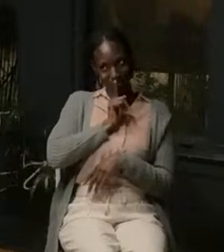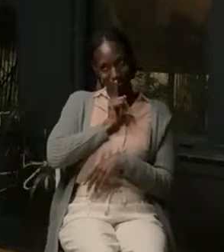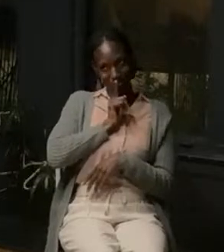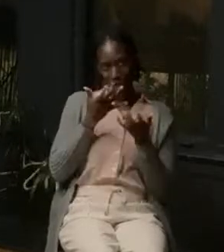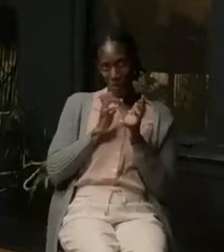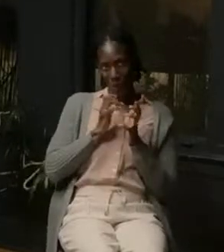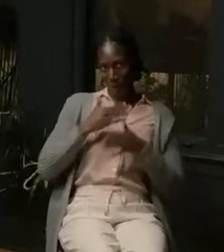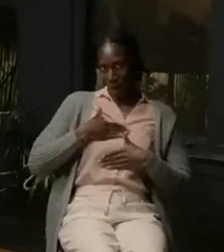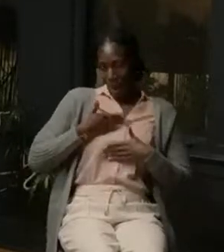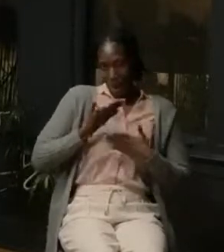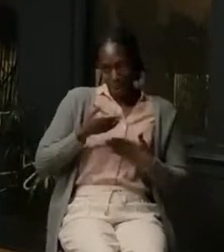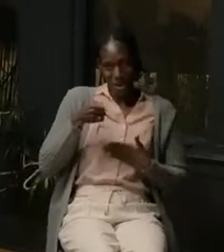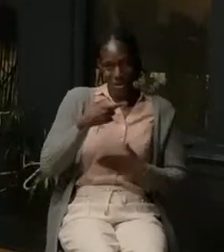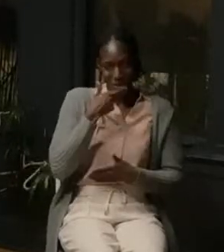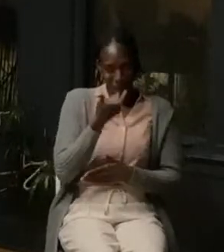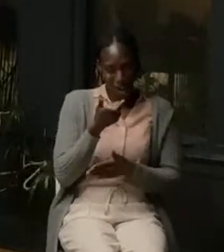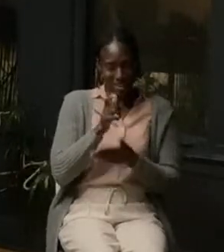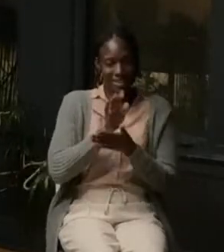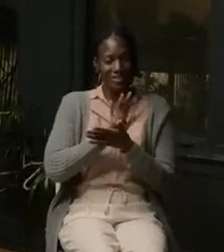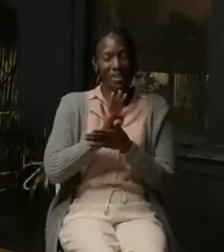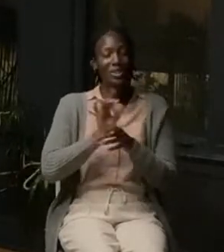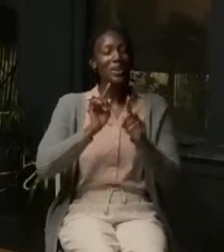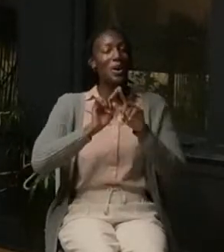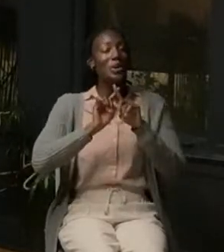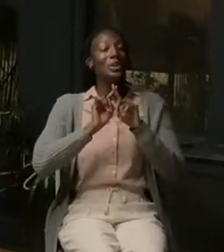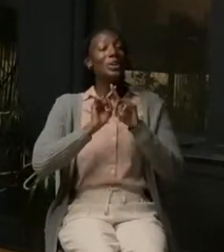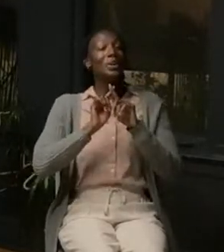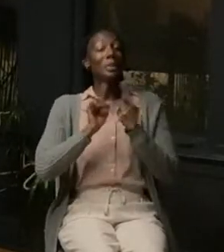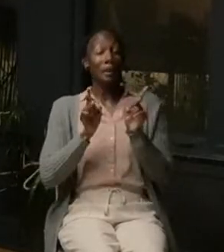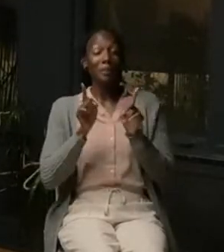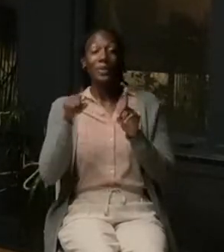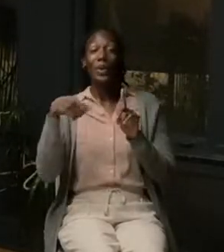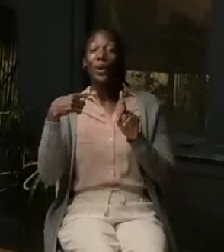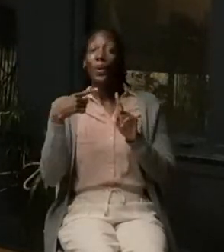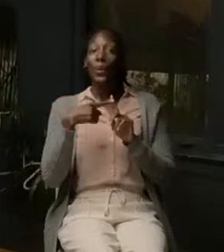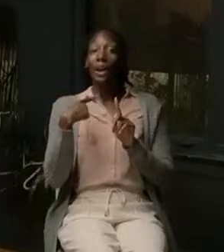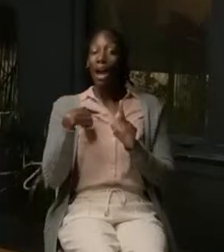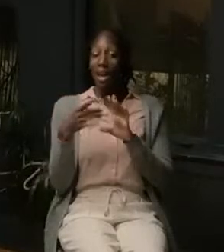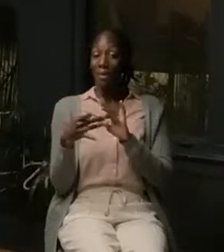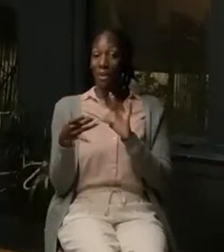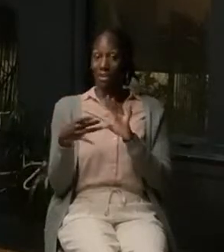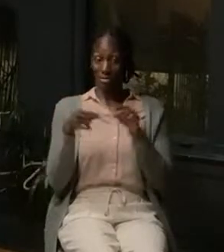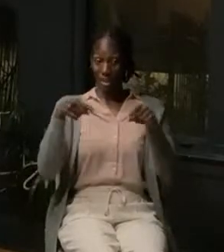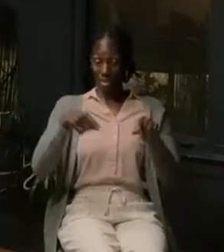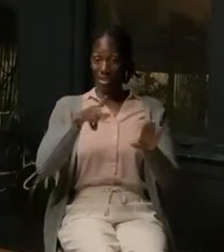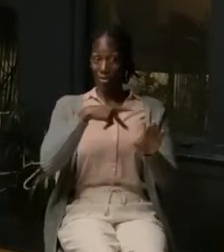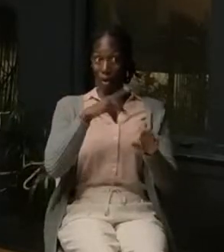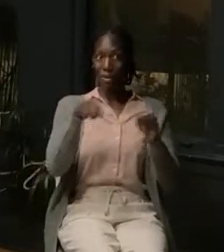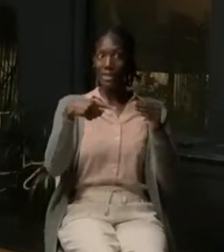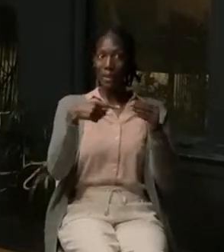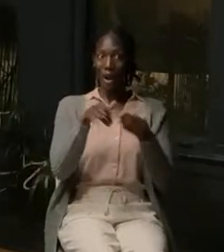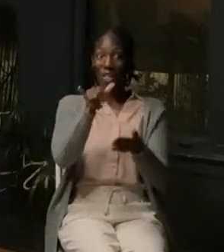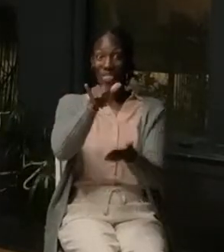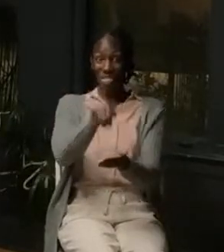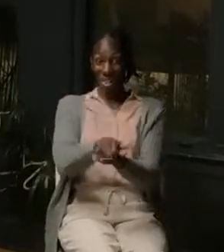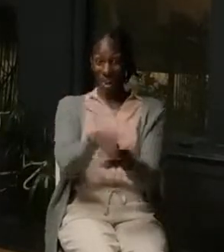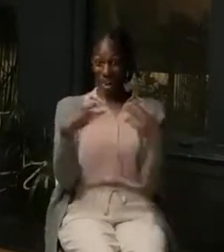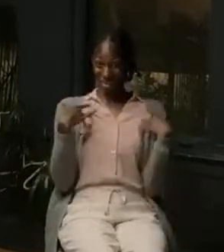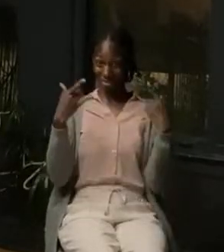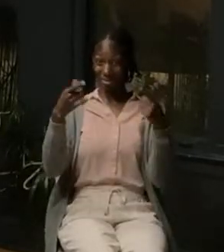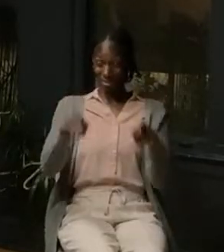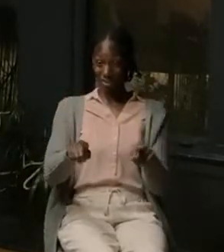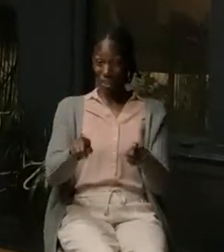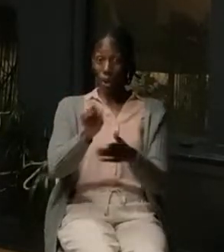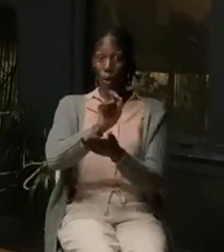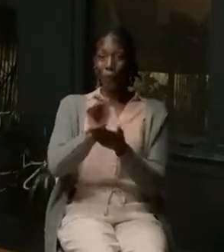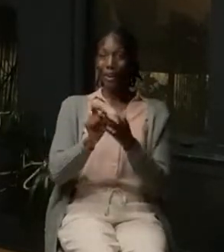the videos. But so when I mentioned that this piece is about that moment in time, written